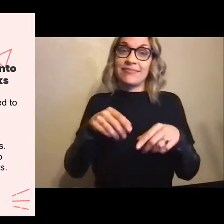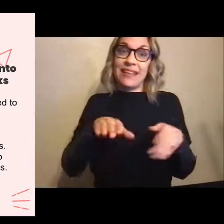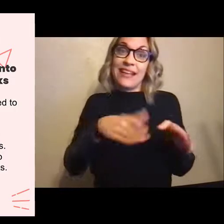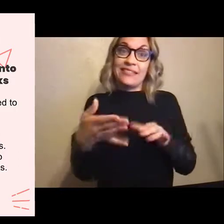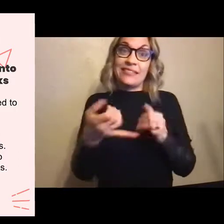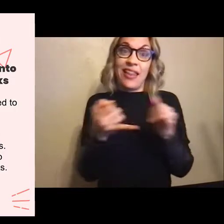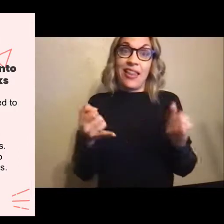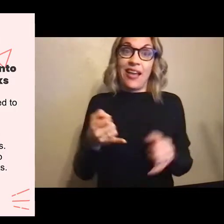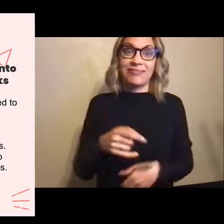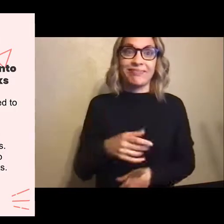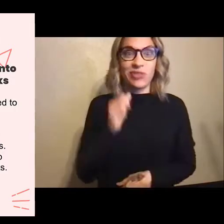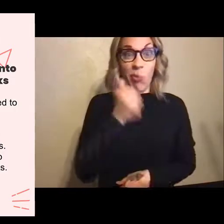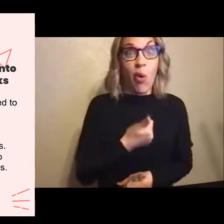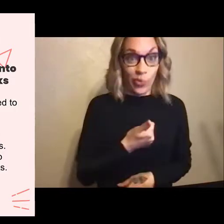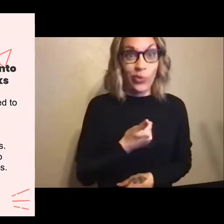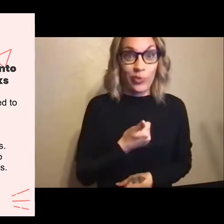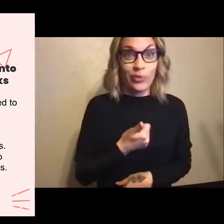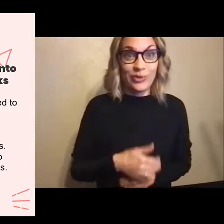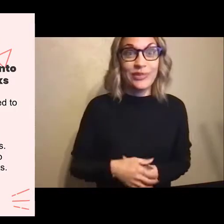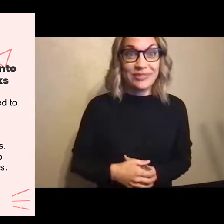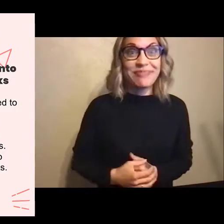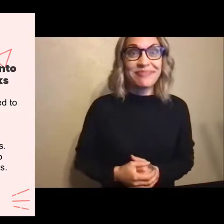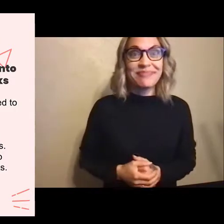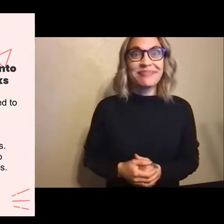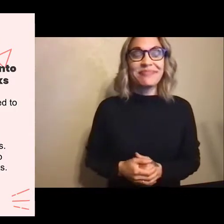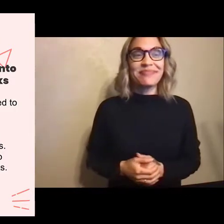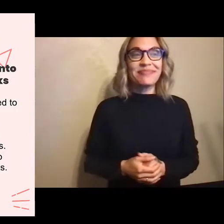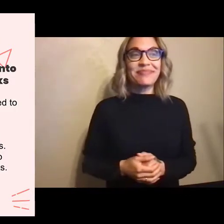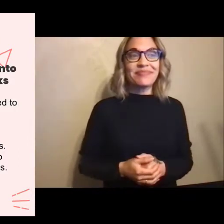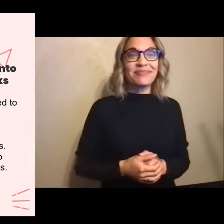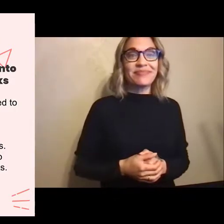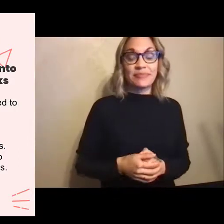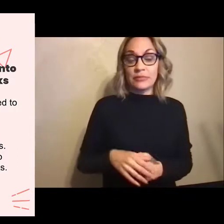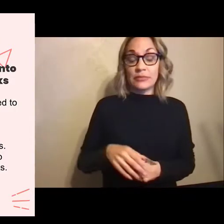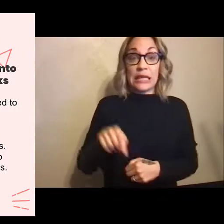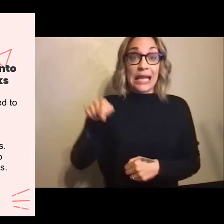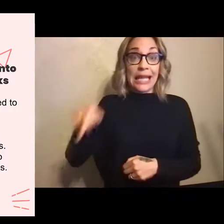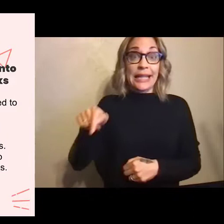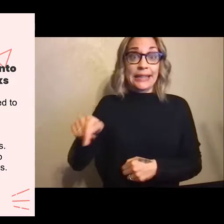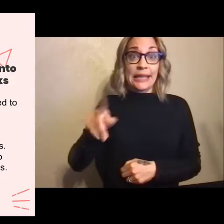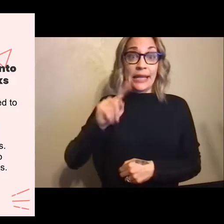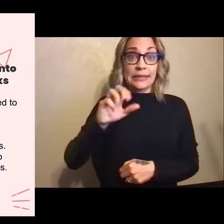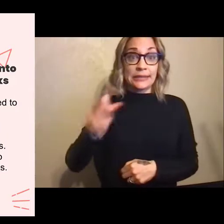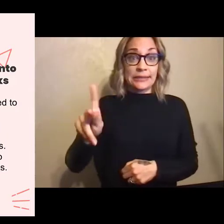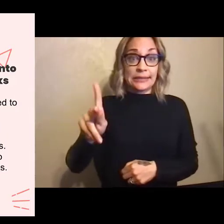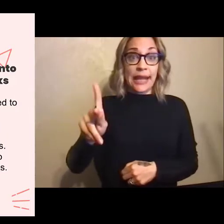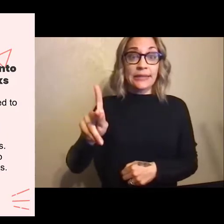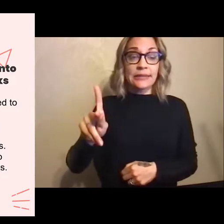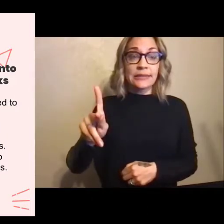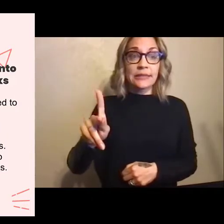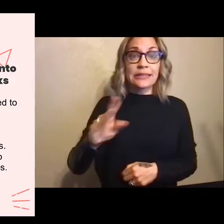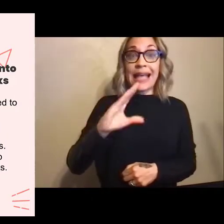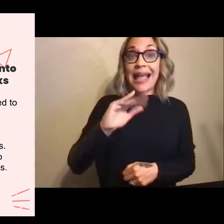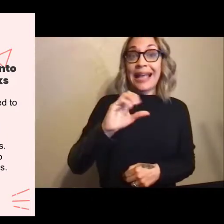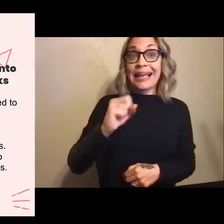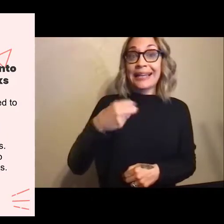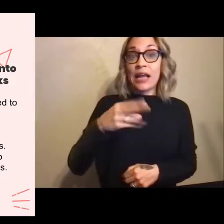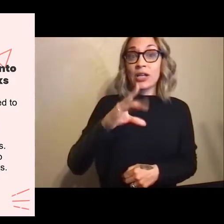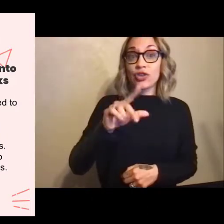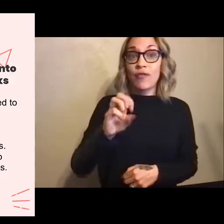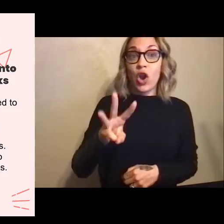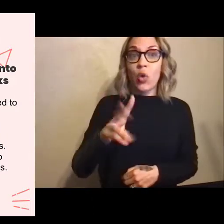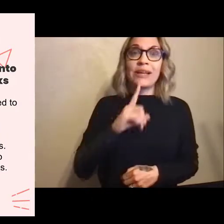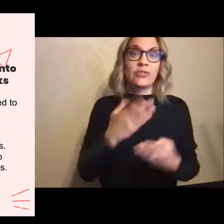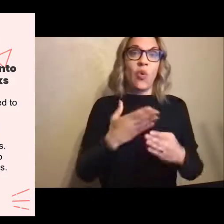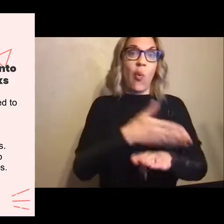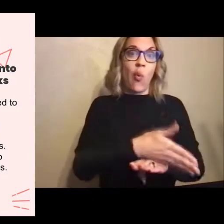list has 16 tasks, and I have a deadline for tomorrow, a deadline of tomorrow for some.